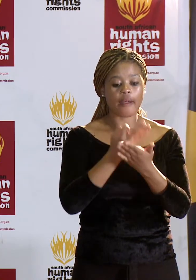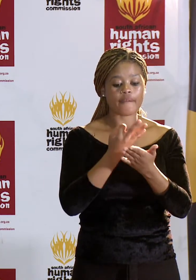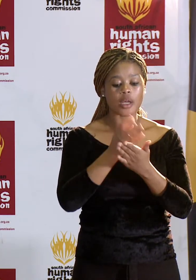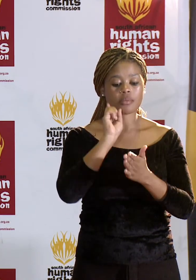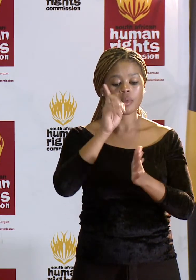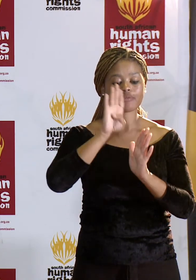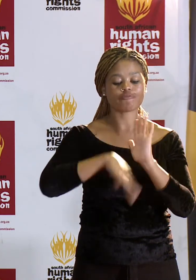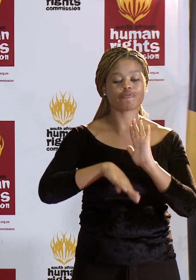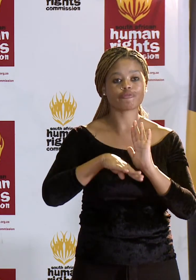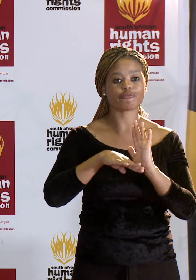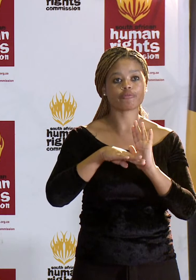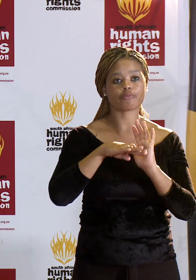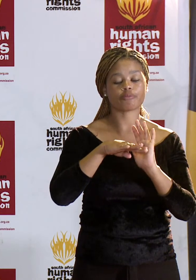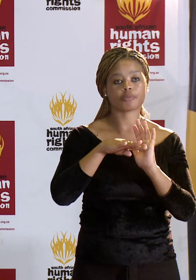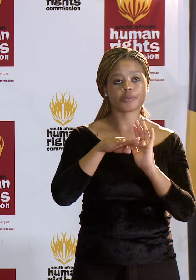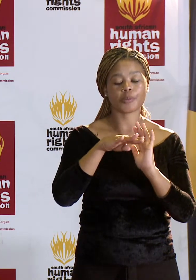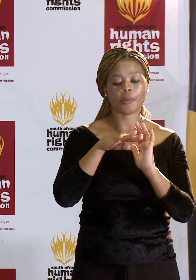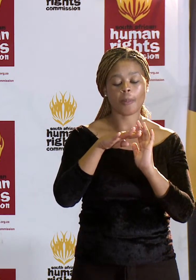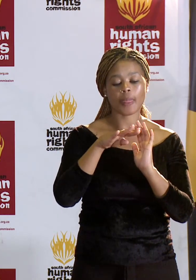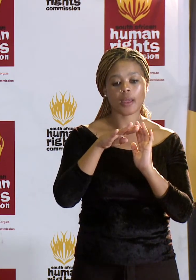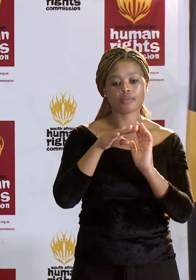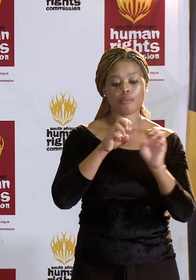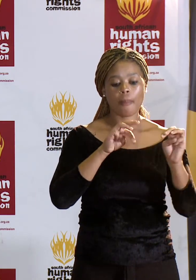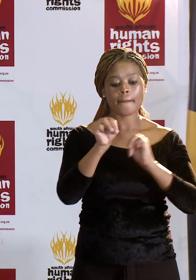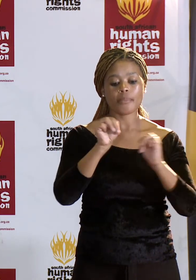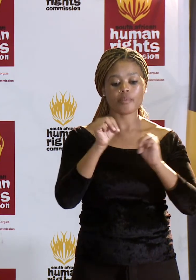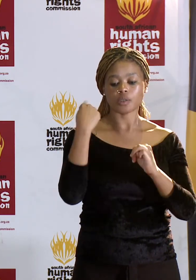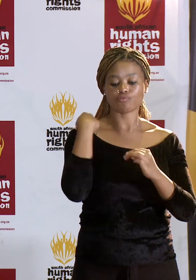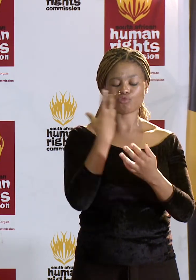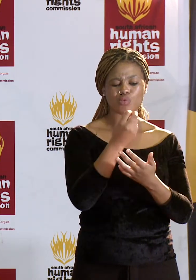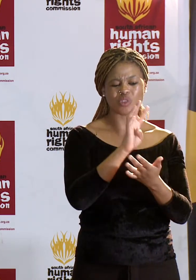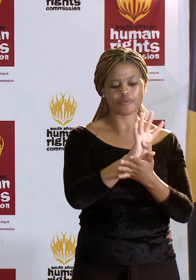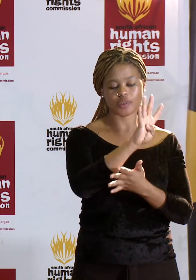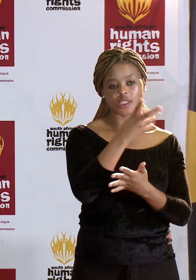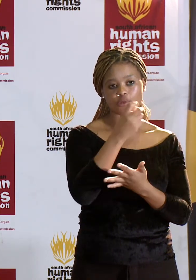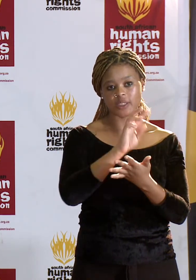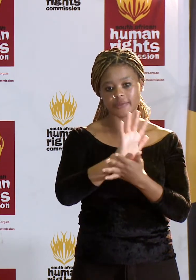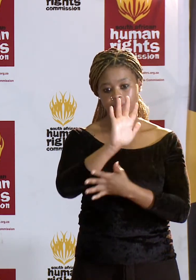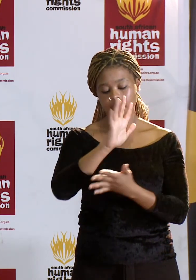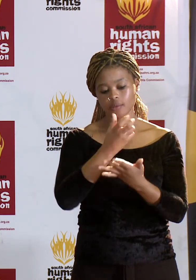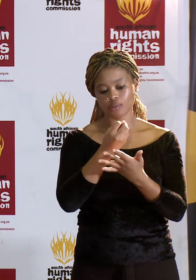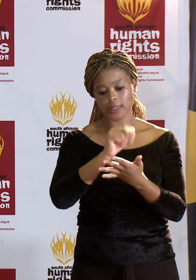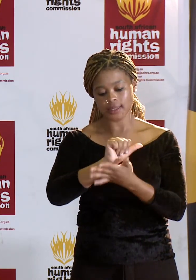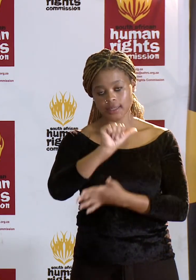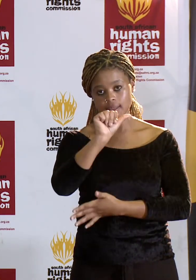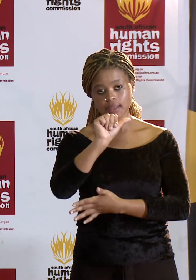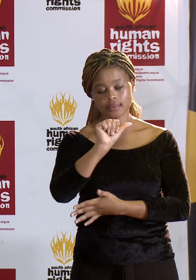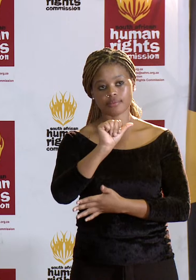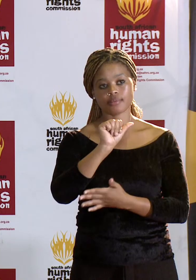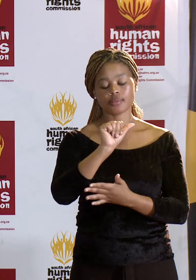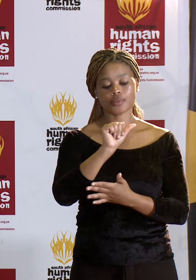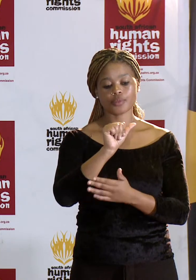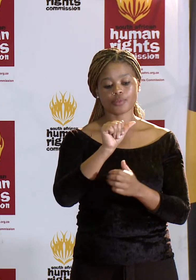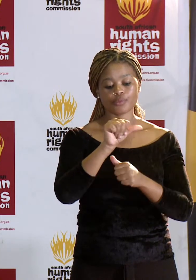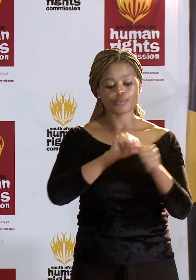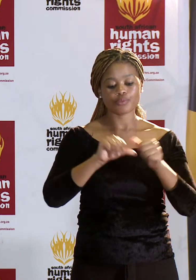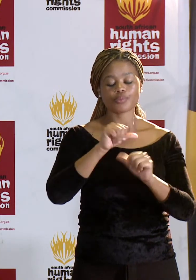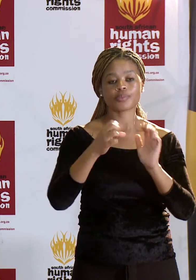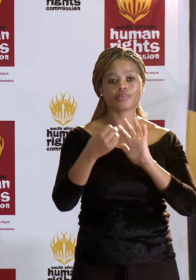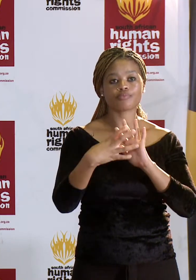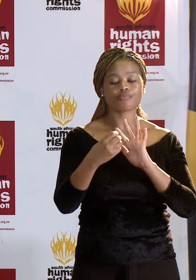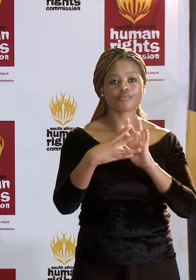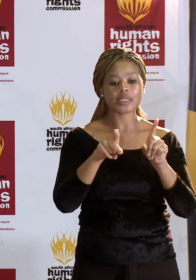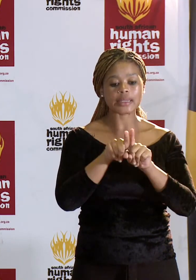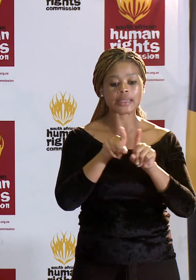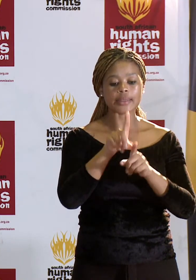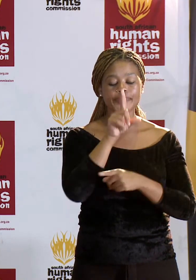Fall movement in 2014, 2015, 2016, social media platforms